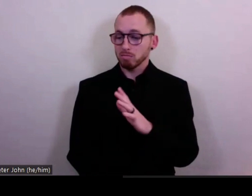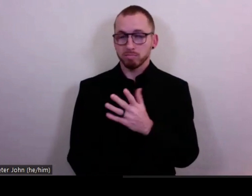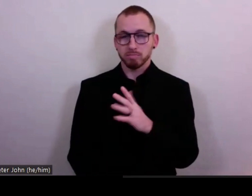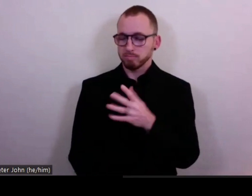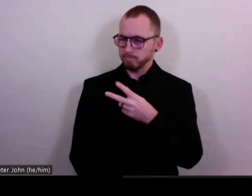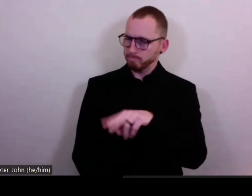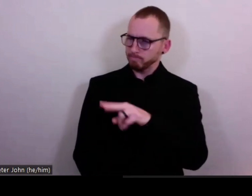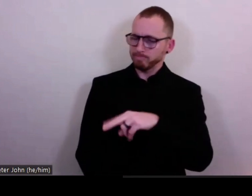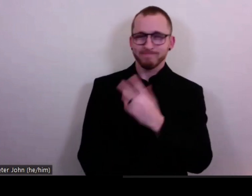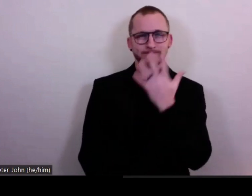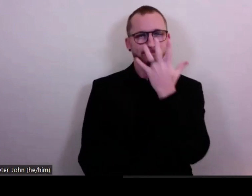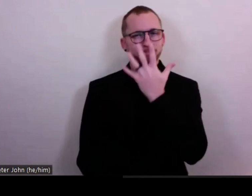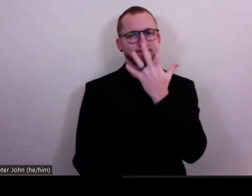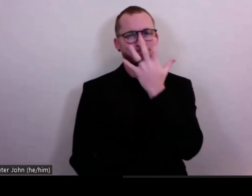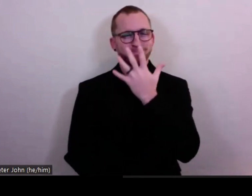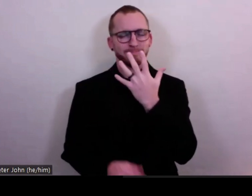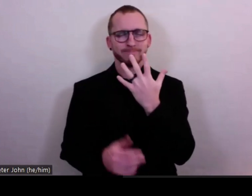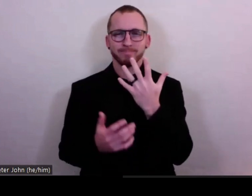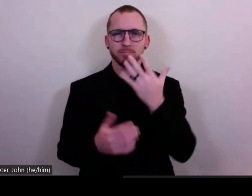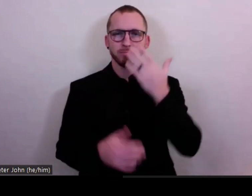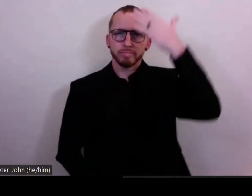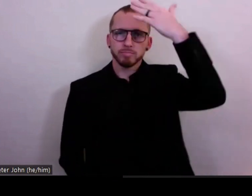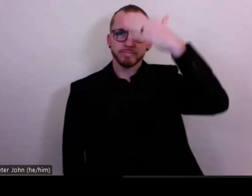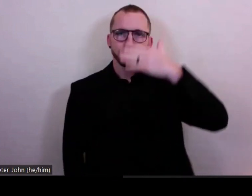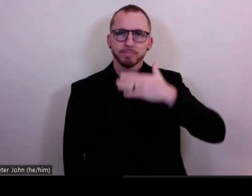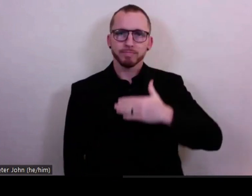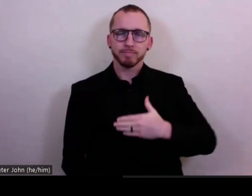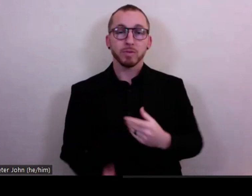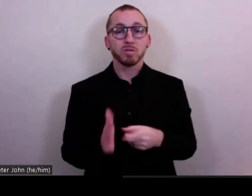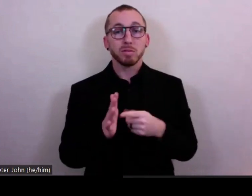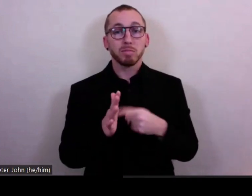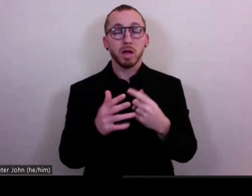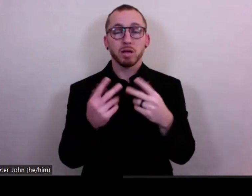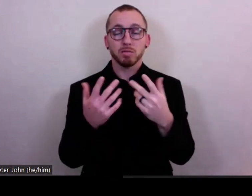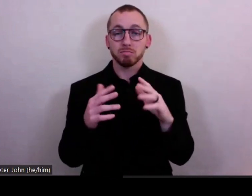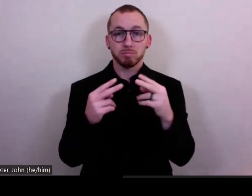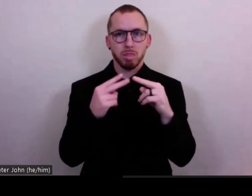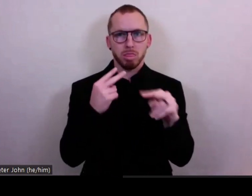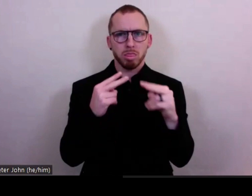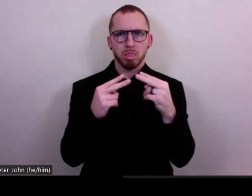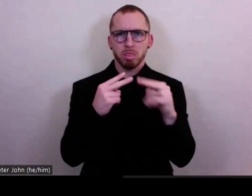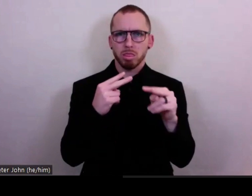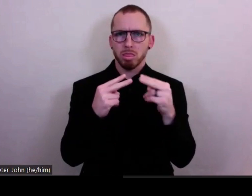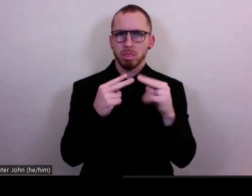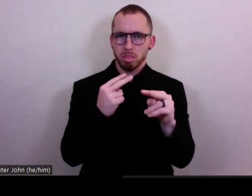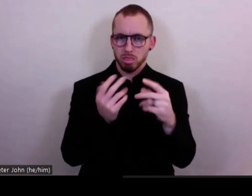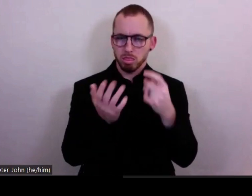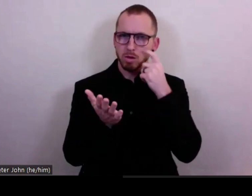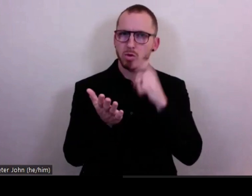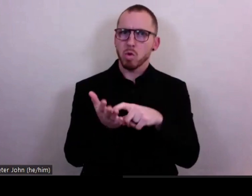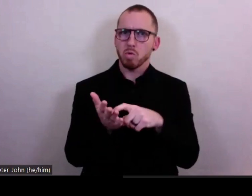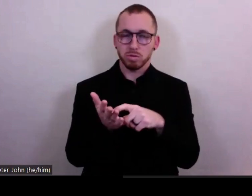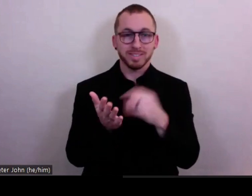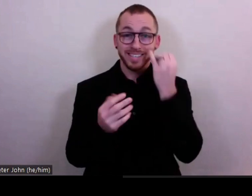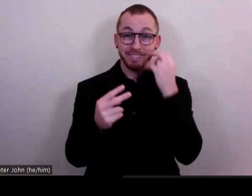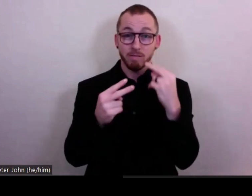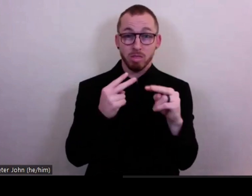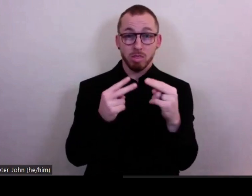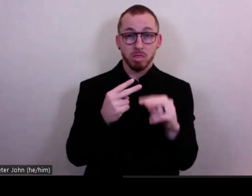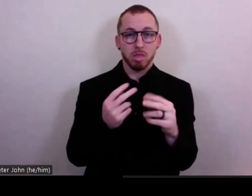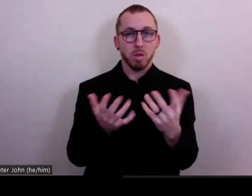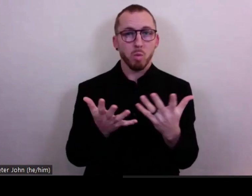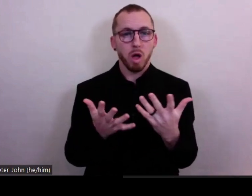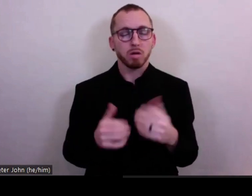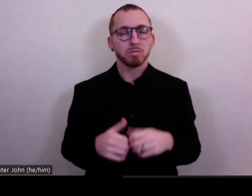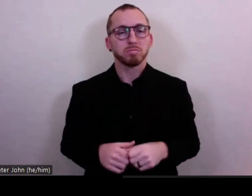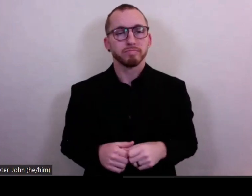They may lack eye contact, and that's the first thing people like to say. They don't make eye contact. It's what? There you go.